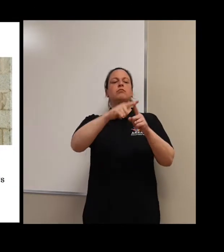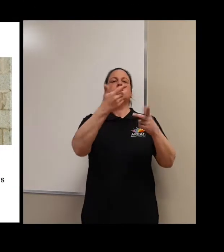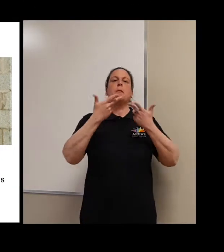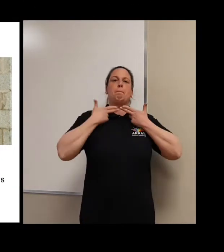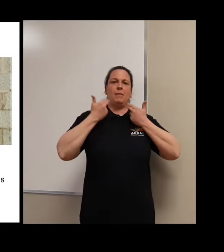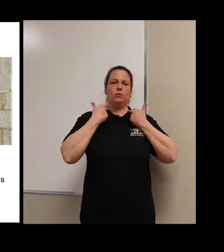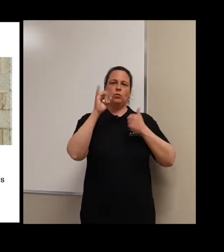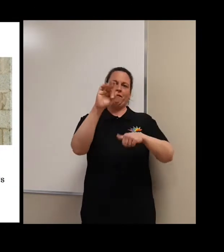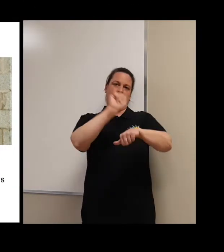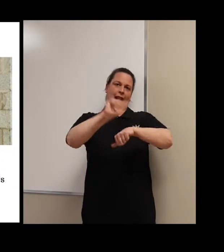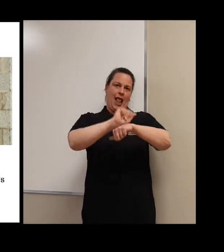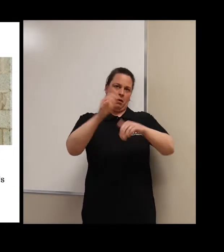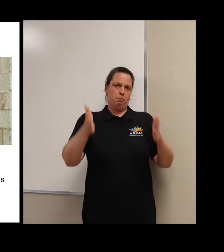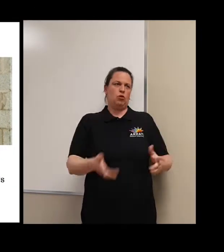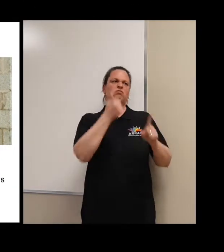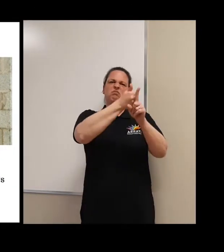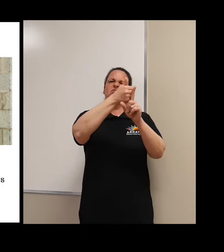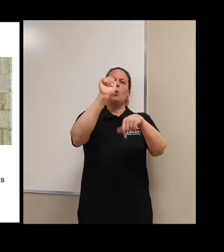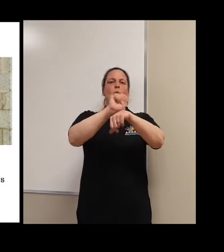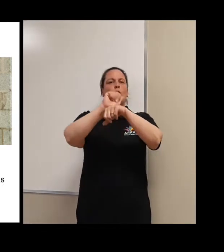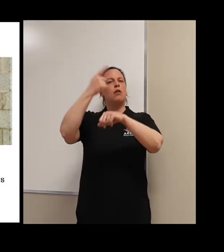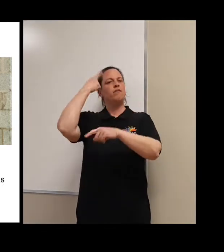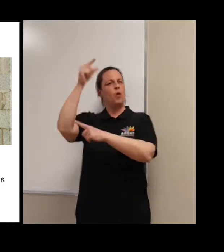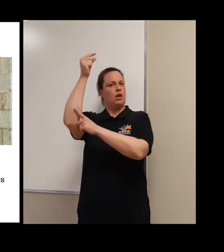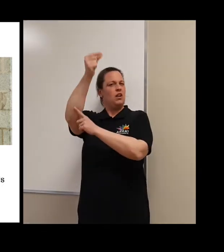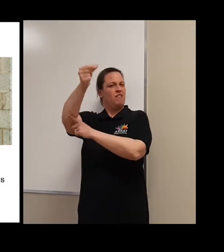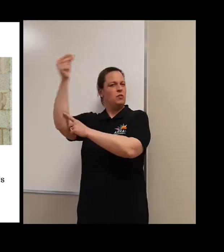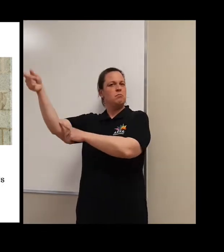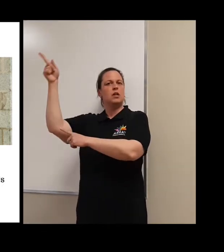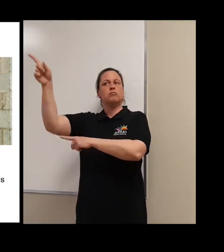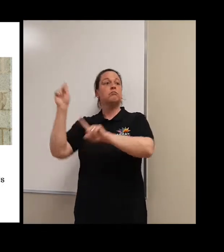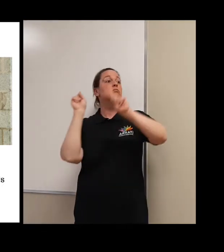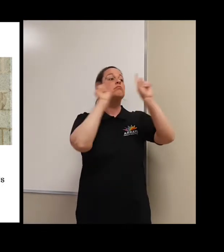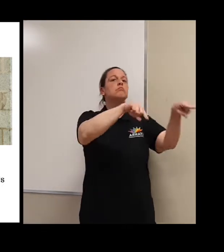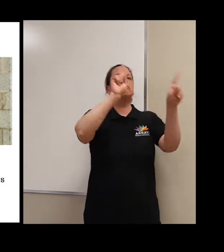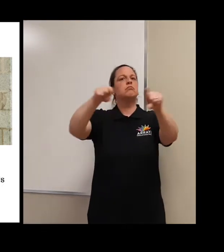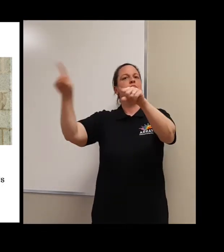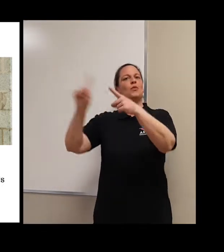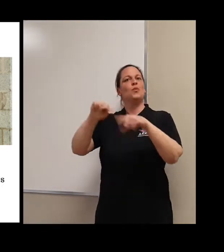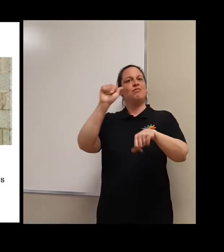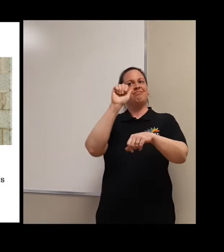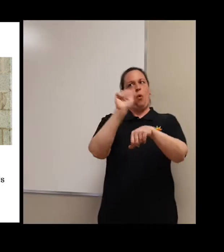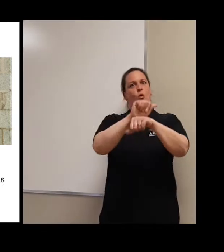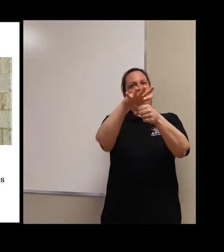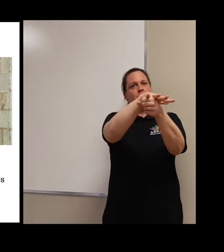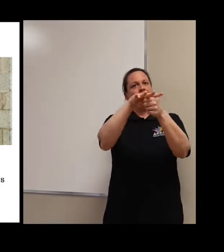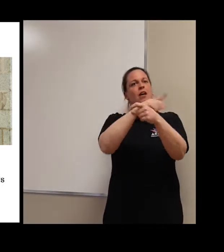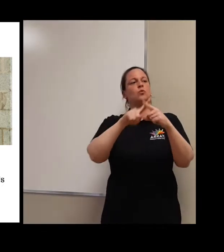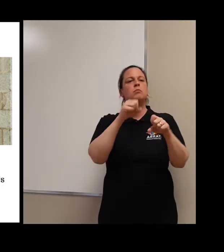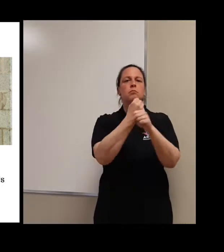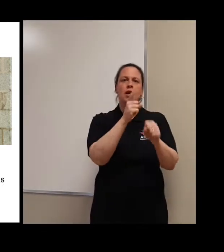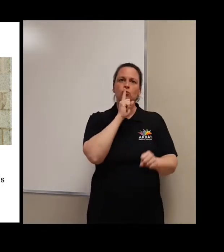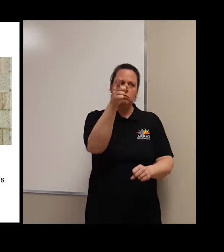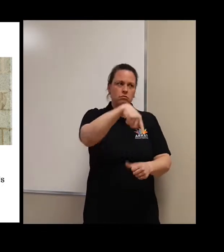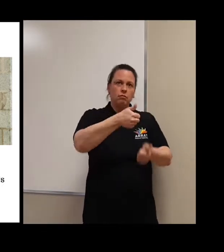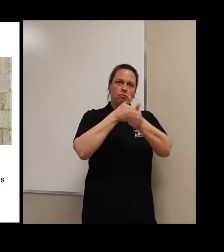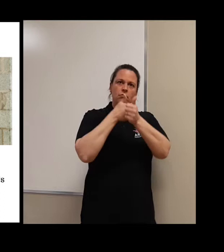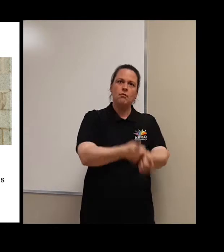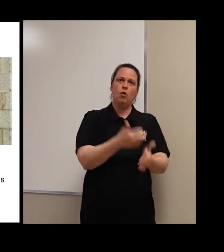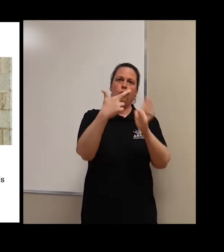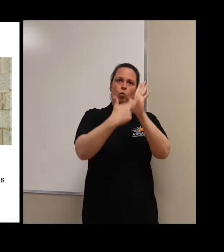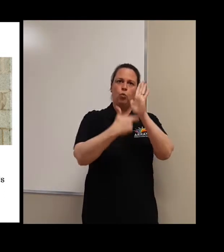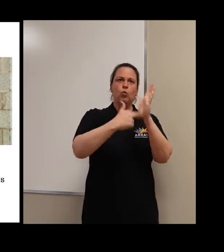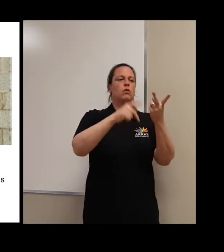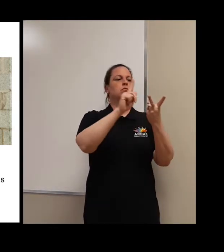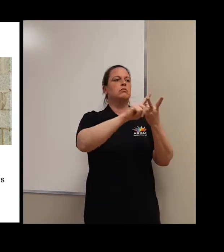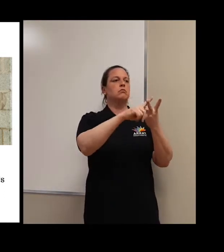The MOL is the Ministry of Labor. They have inspectors who work for the government and attend different workplaces